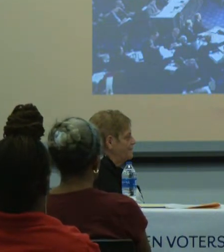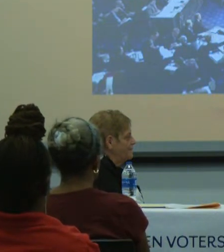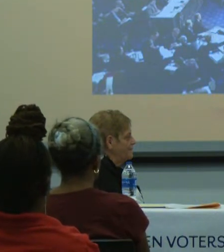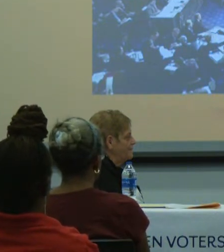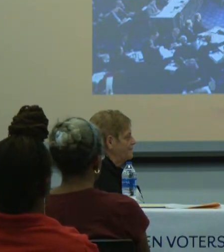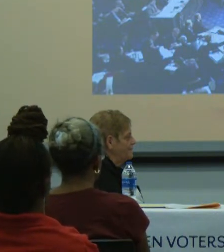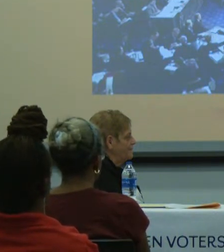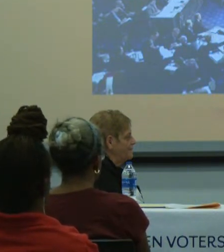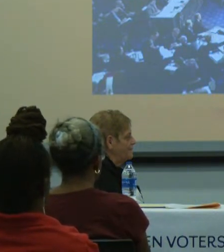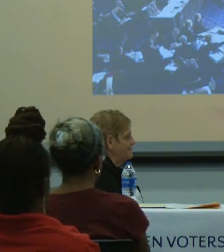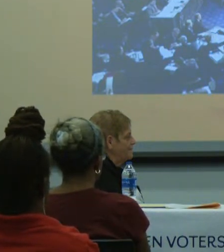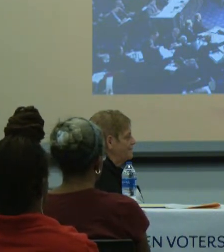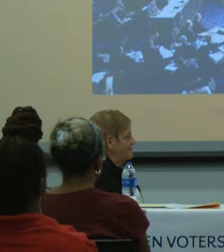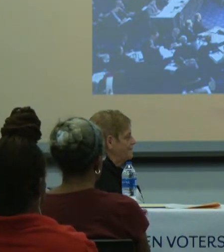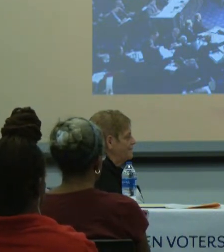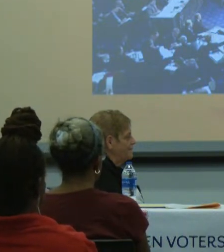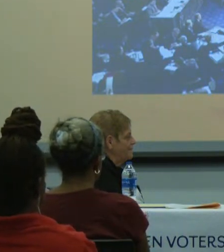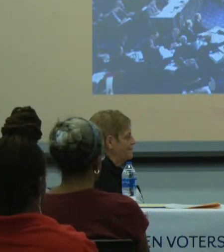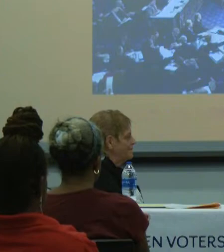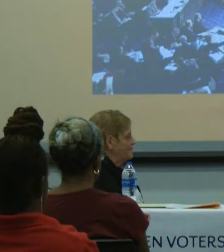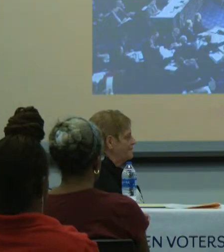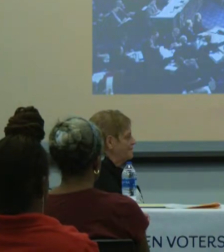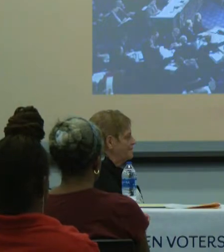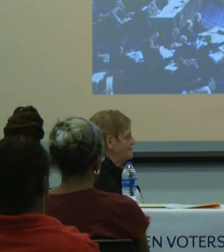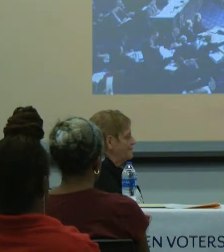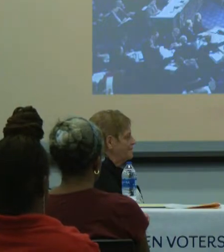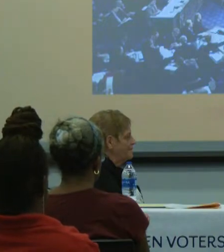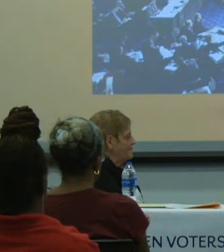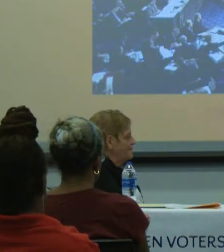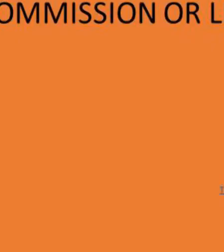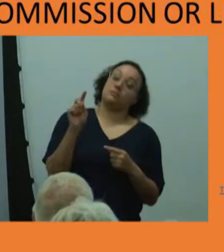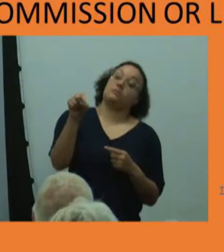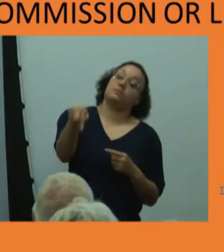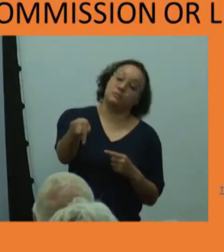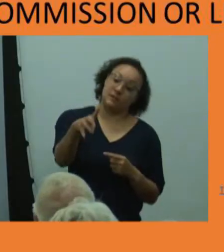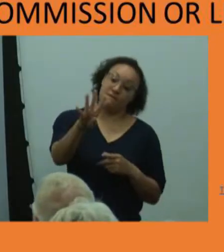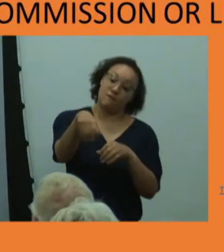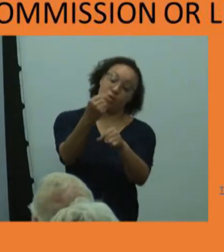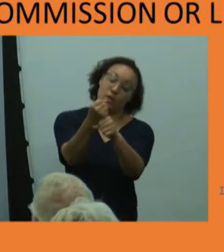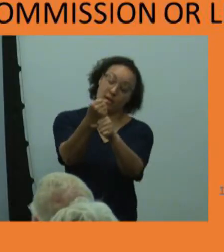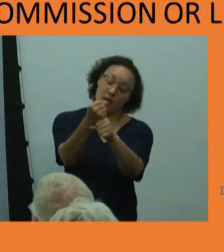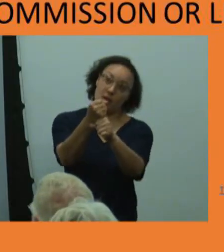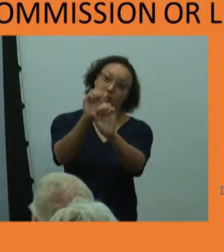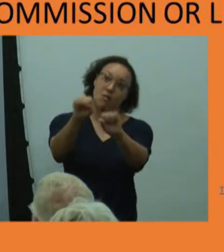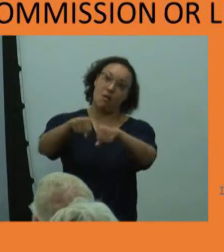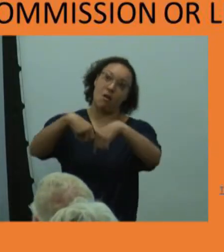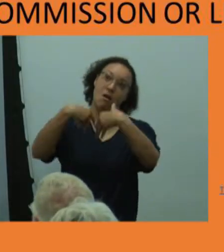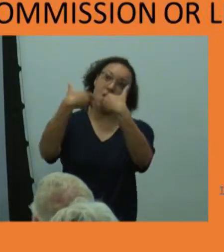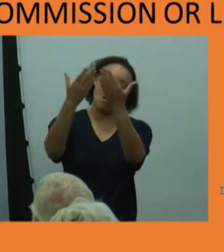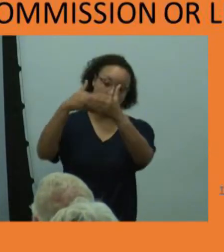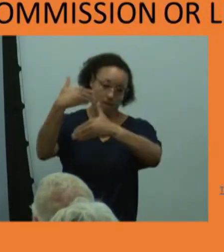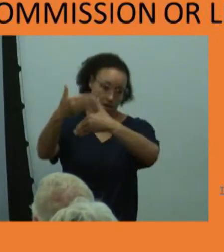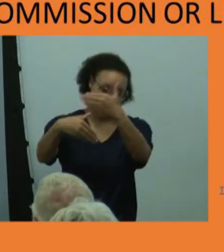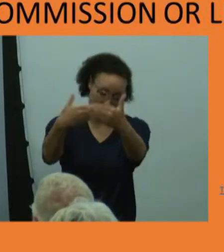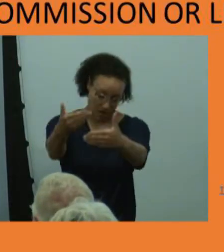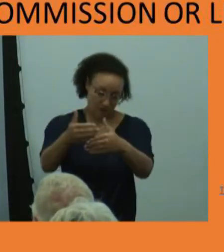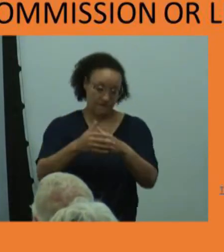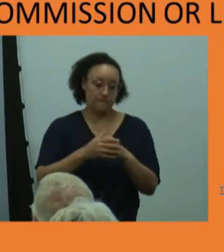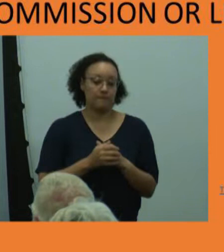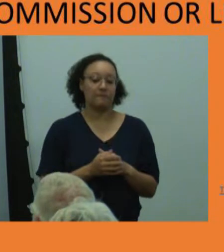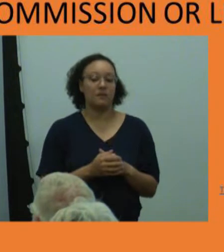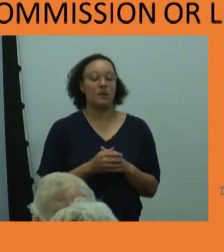now finally, if that's done, in 4 years, you've got to go through the whole process again. So, now there's also